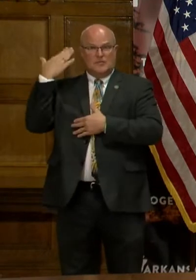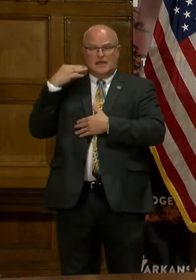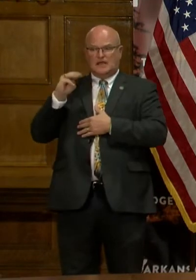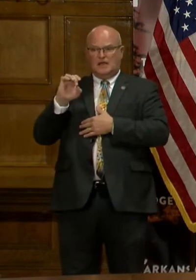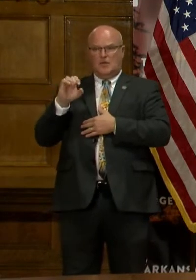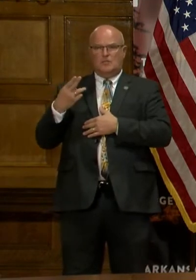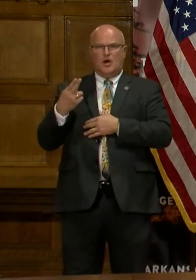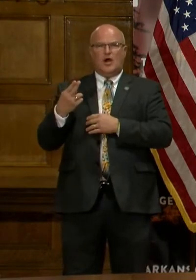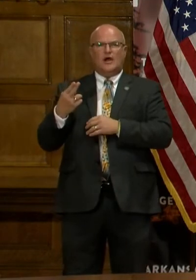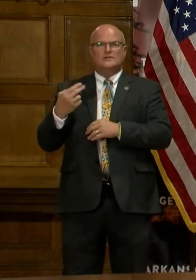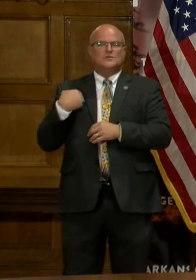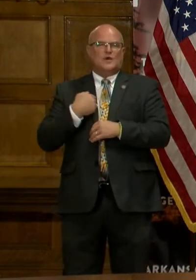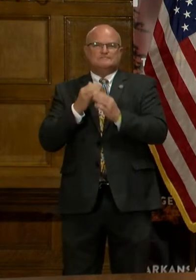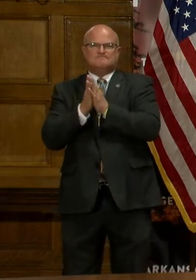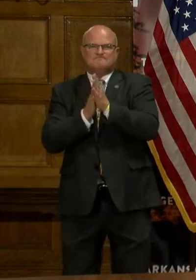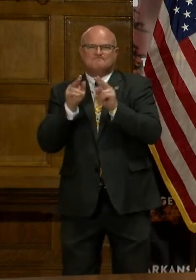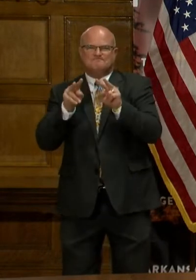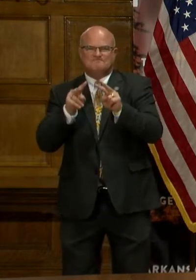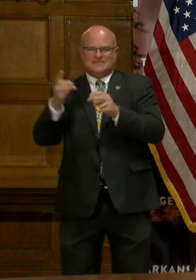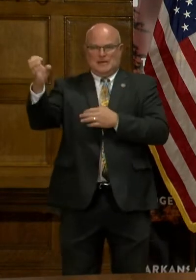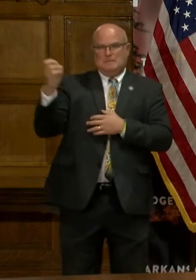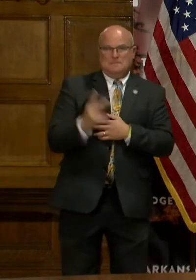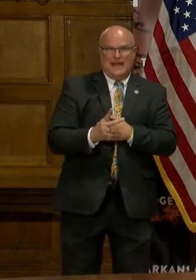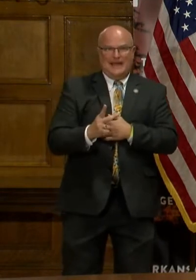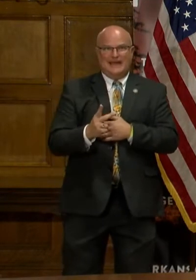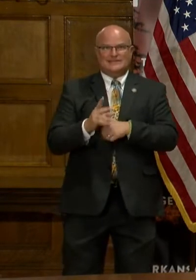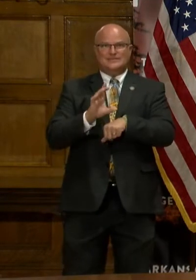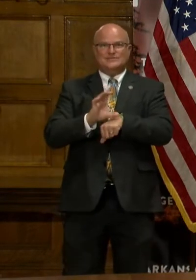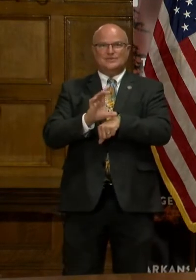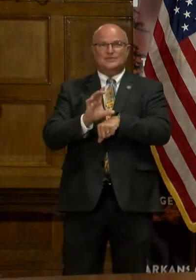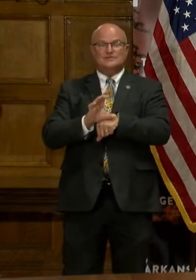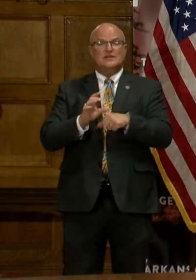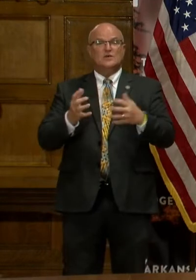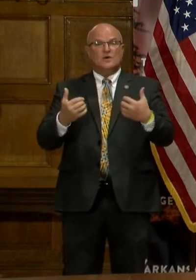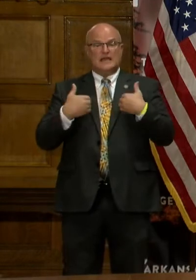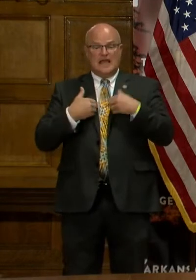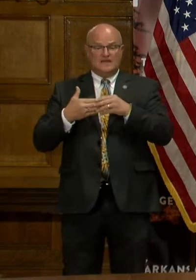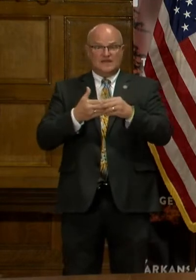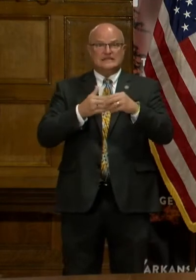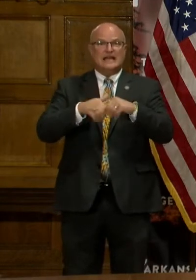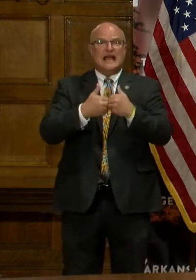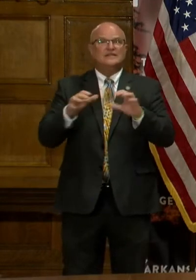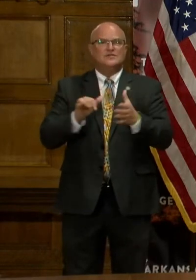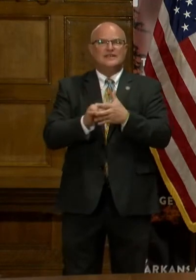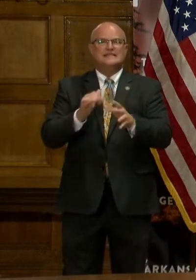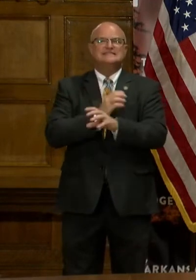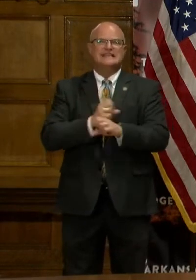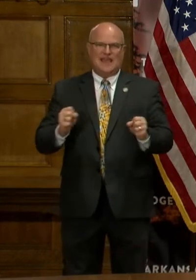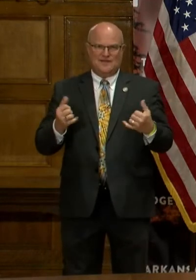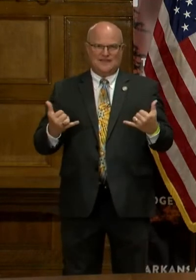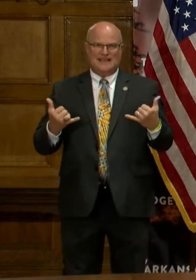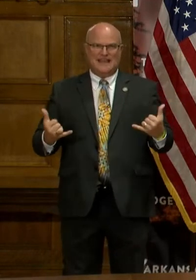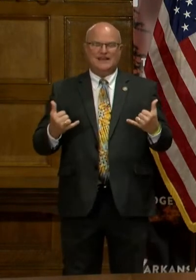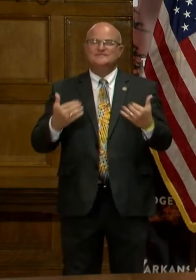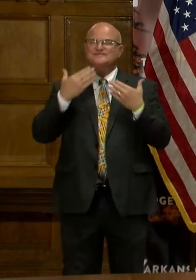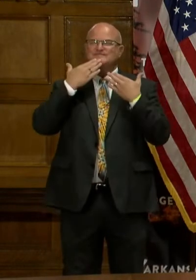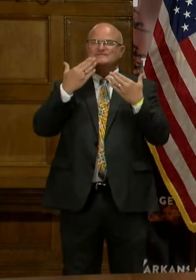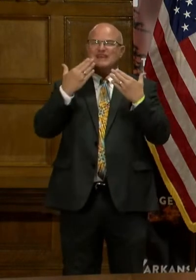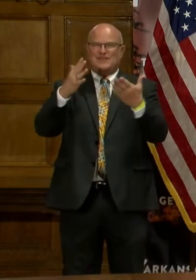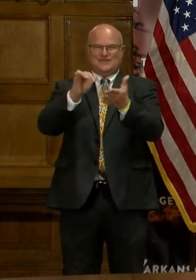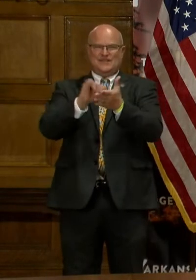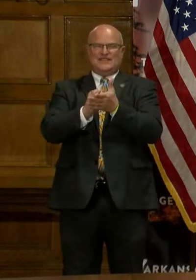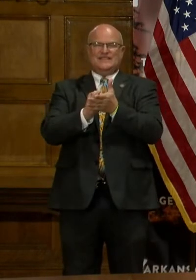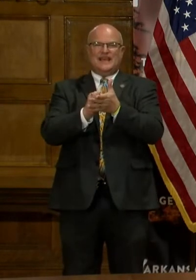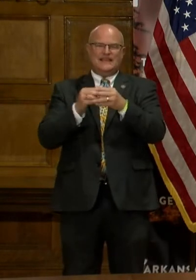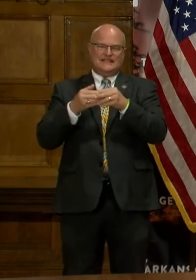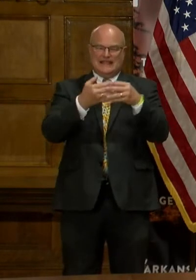We were looking forward to the day that we could return, and we're wanting to have guidance on how we could do that safely. And so I'm grateful for that.